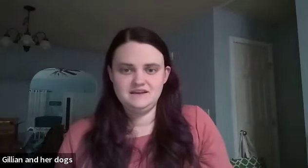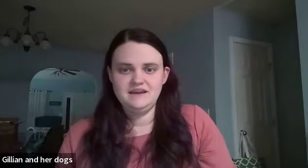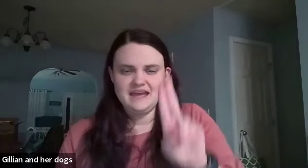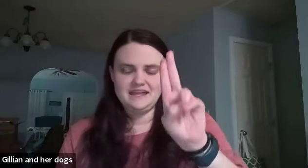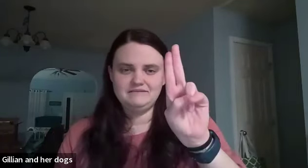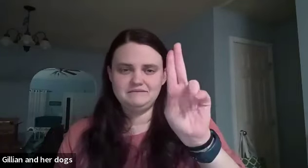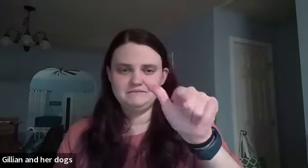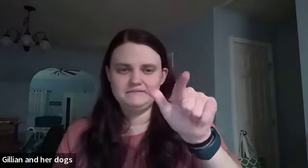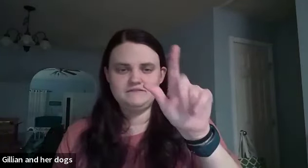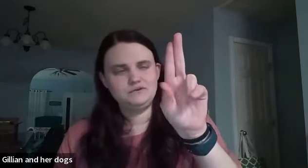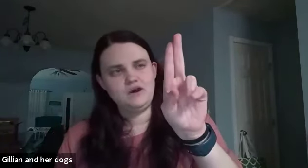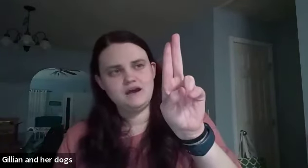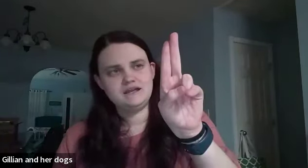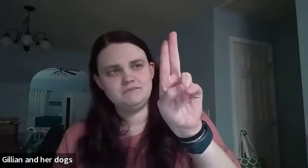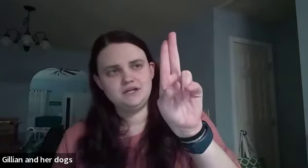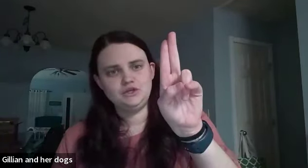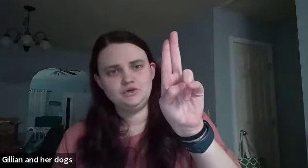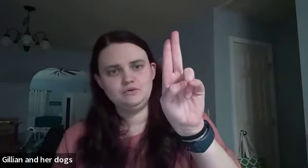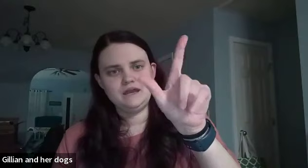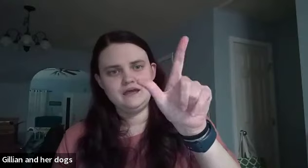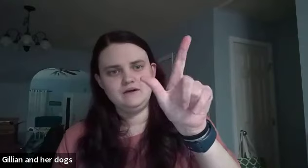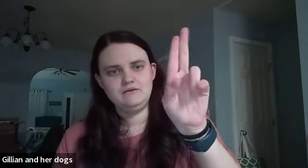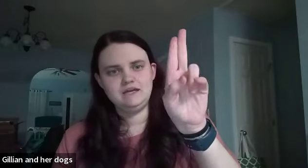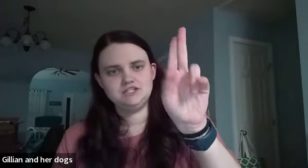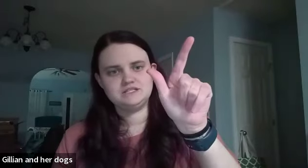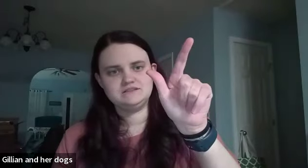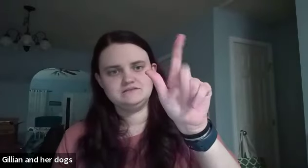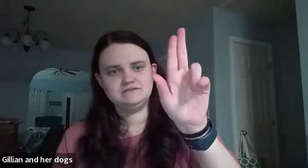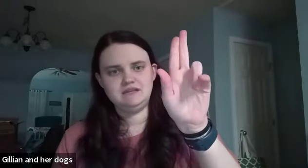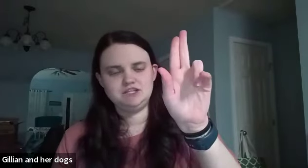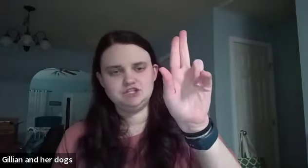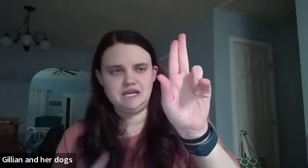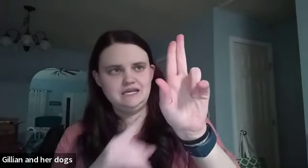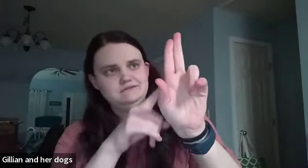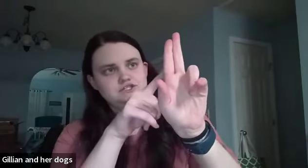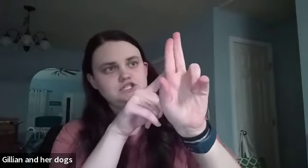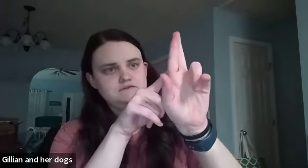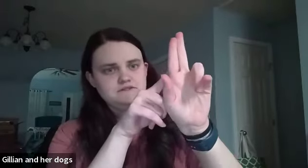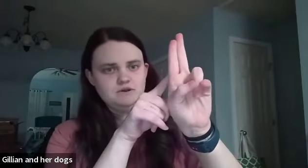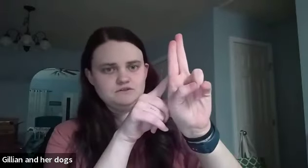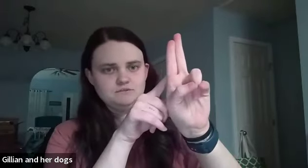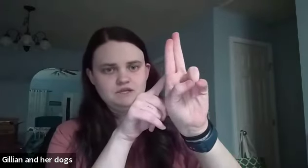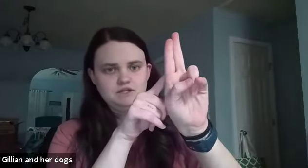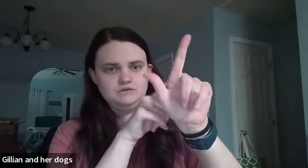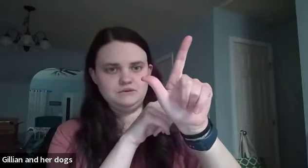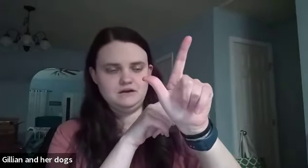Okay. And if you caught it, my U and L, it shifts. So it goes from being a U to an